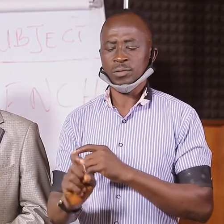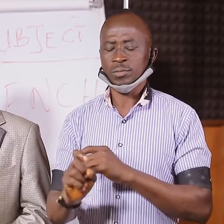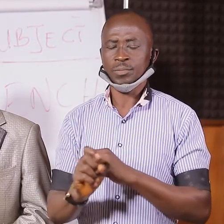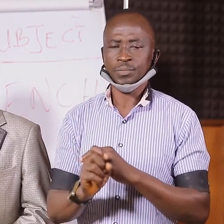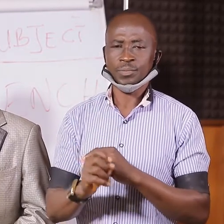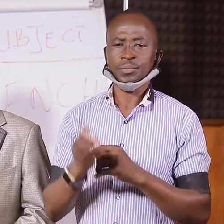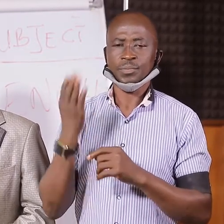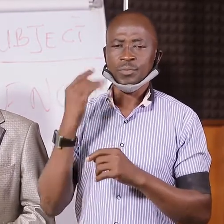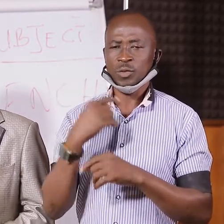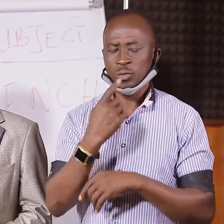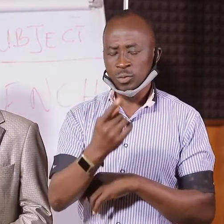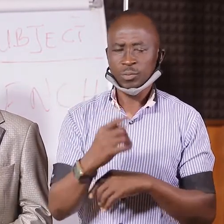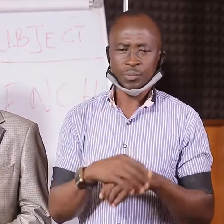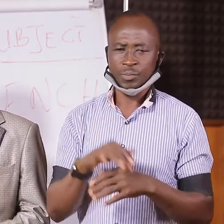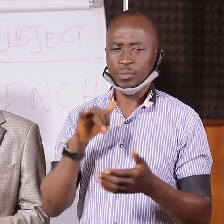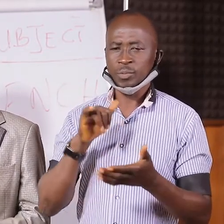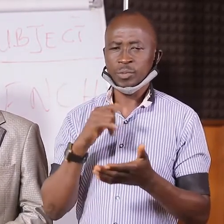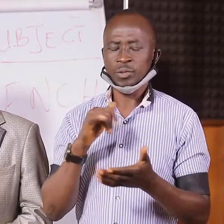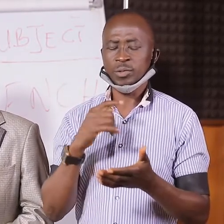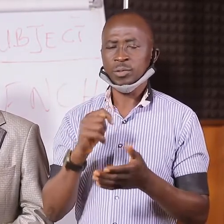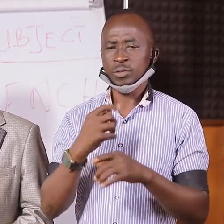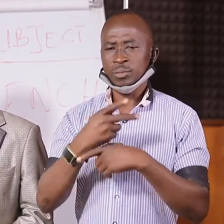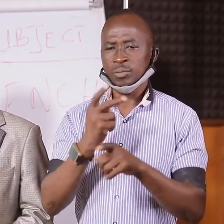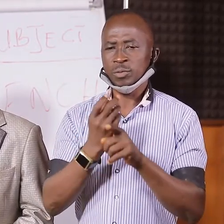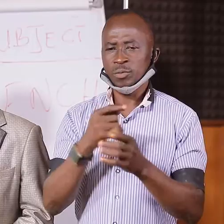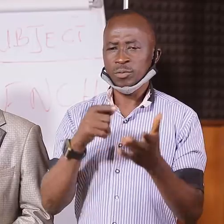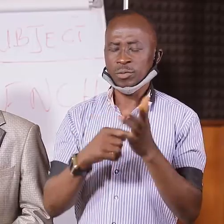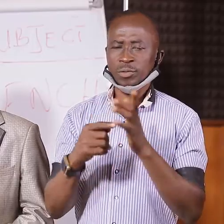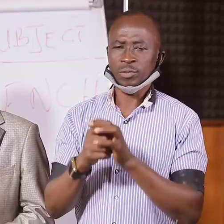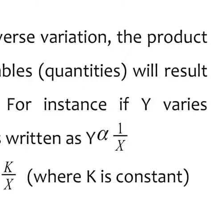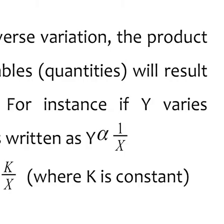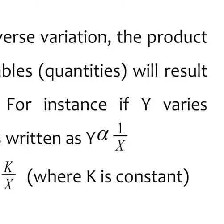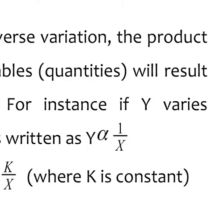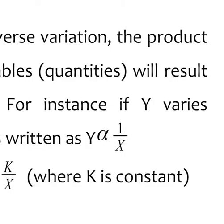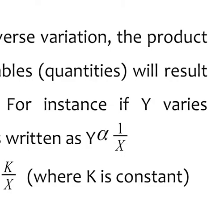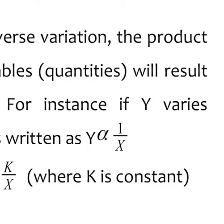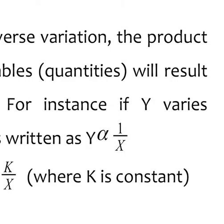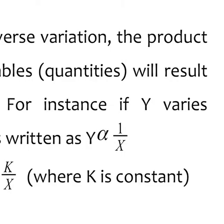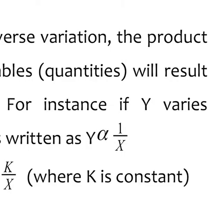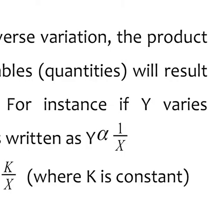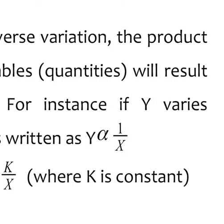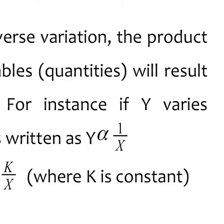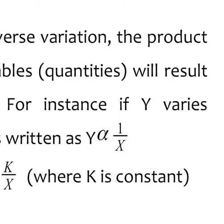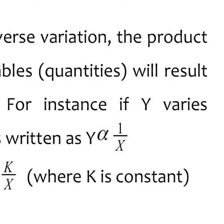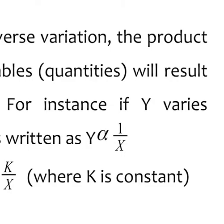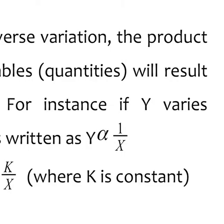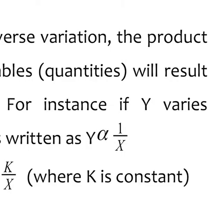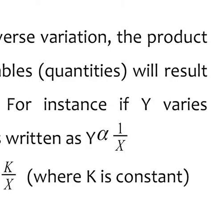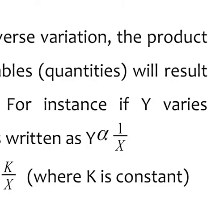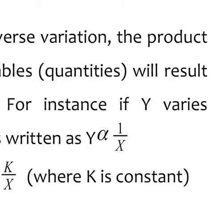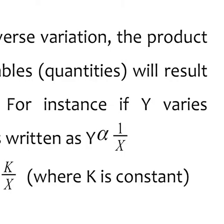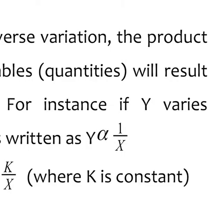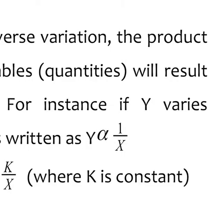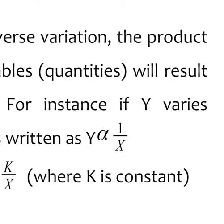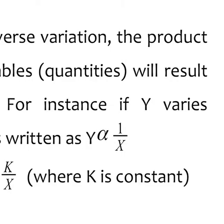Initially, I said the product of the two variables, here our variables is x and y, the product will result